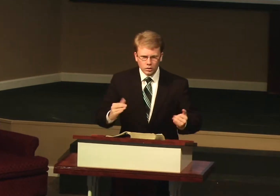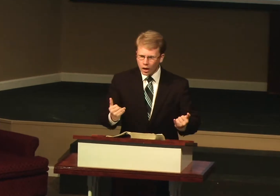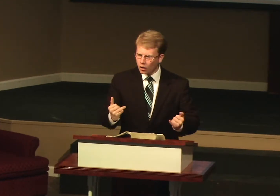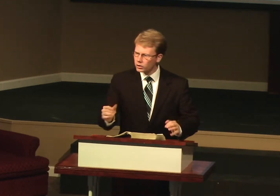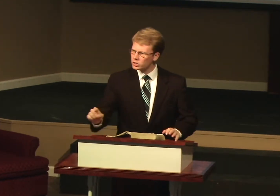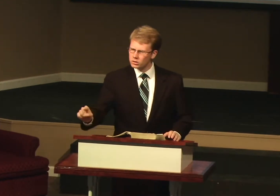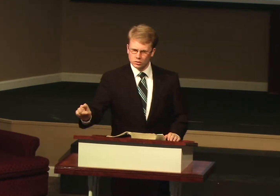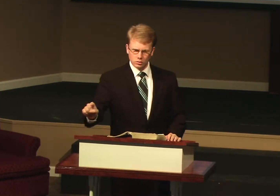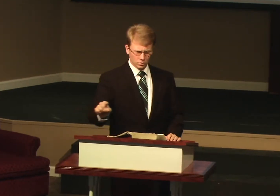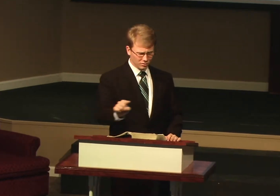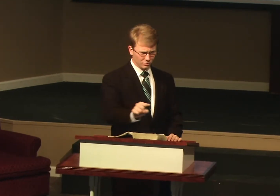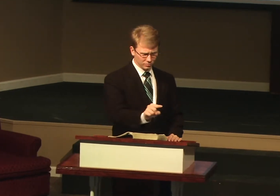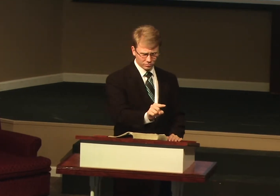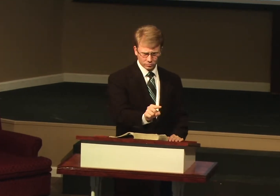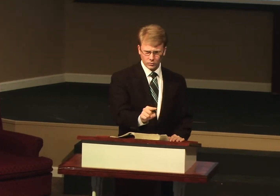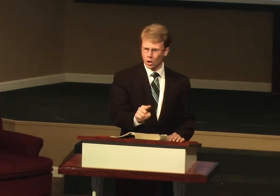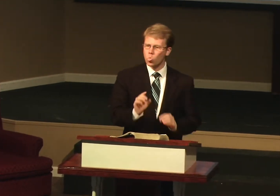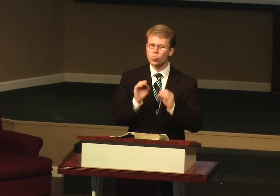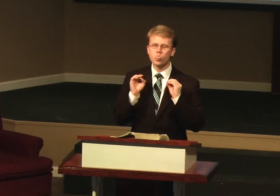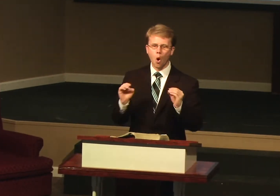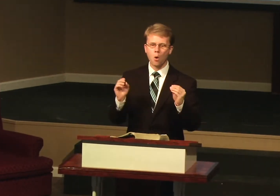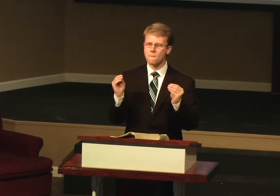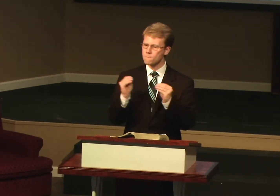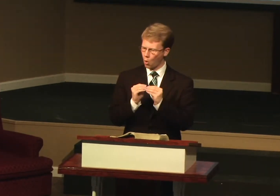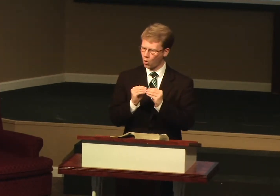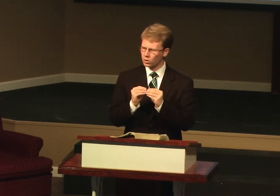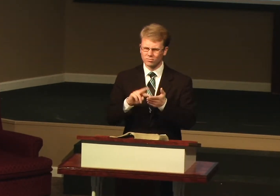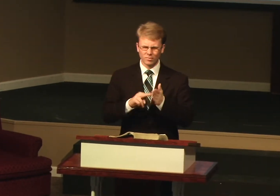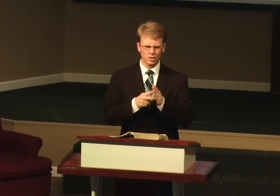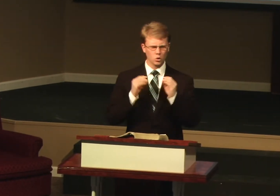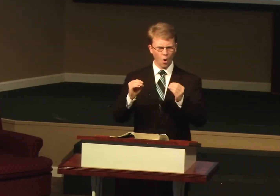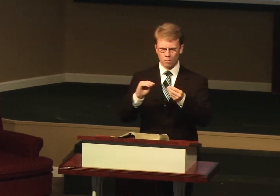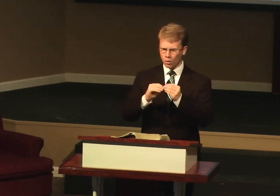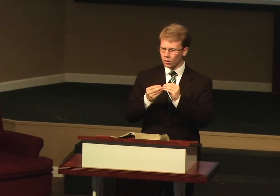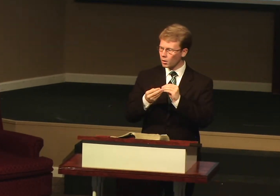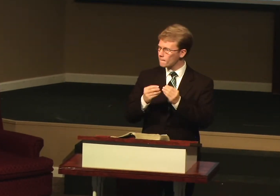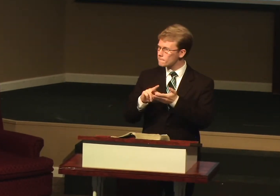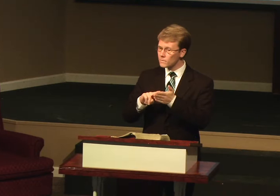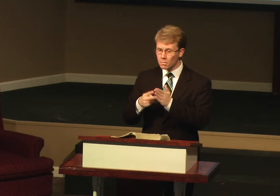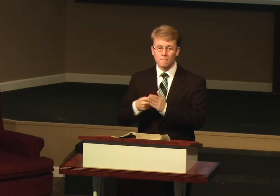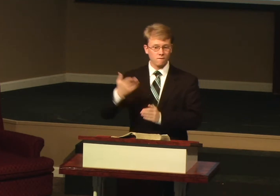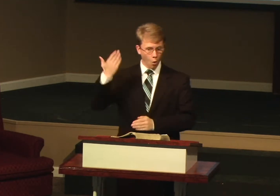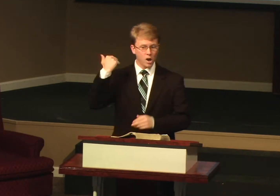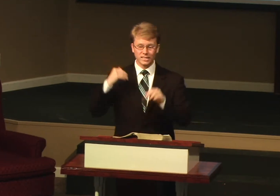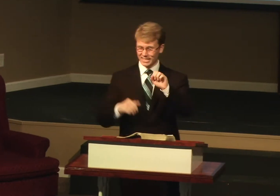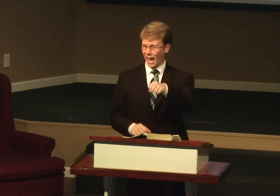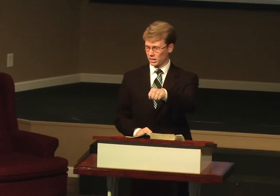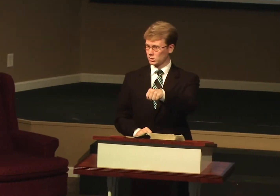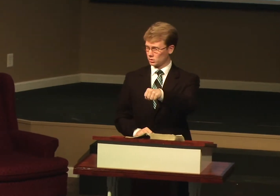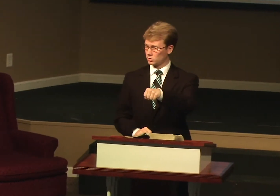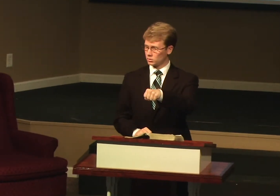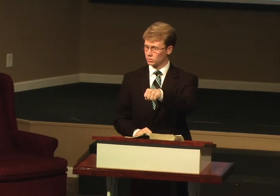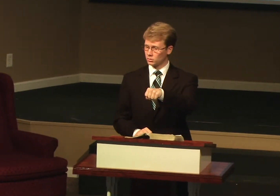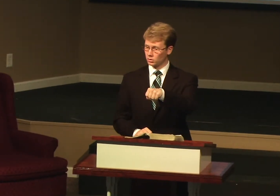says. He says, now therefore ye are no more. What is he saying here? No more. Before you